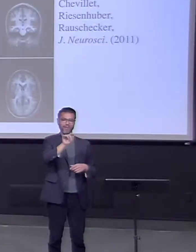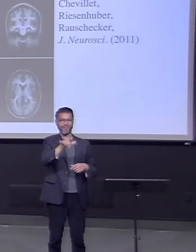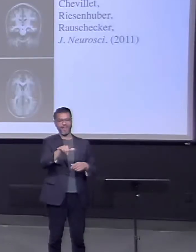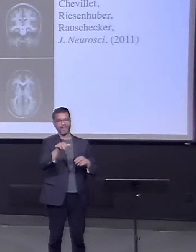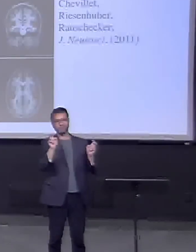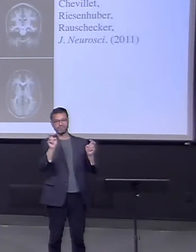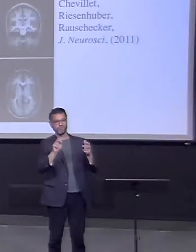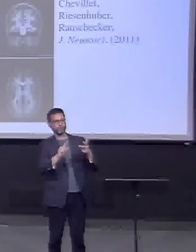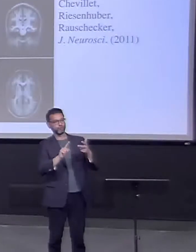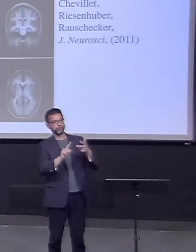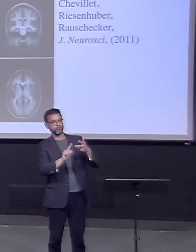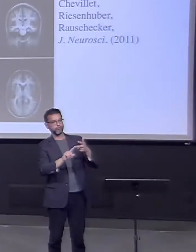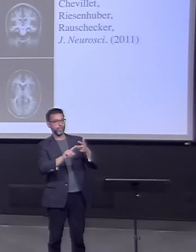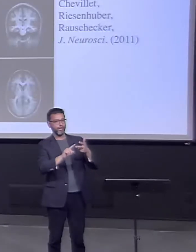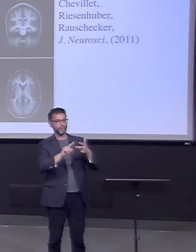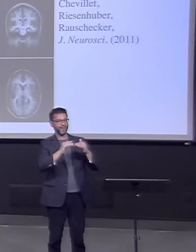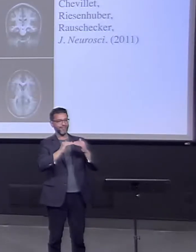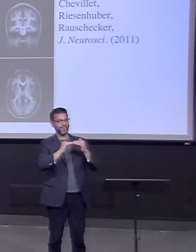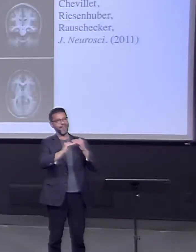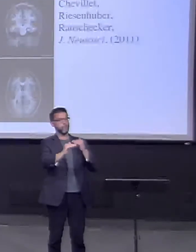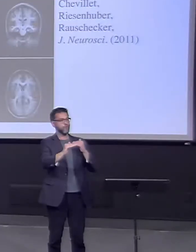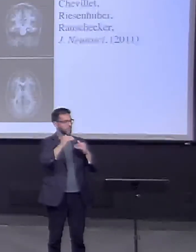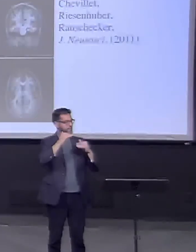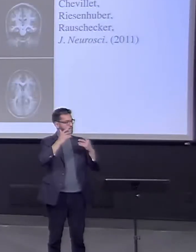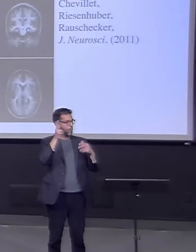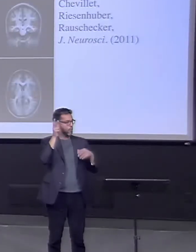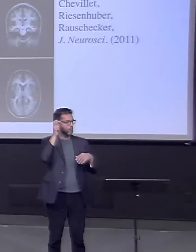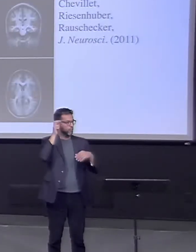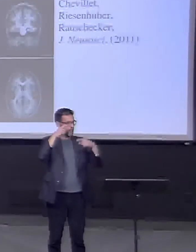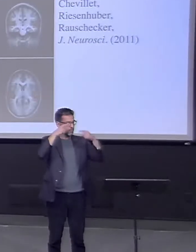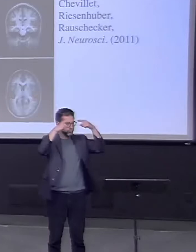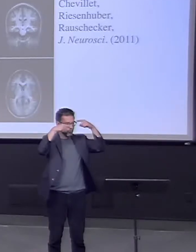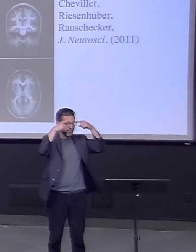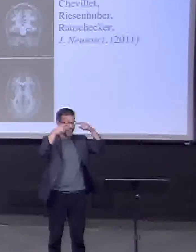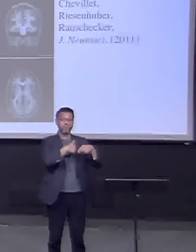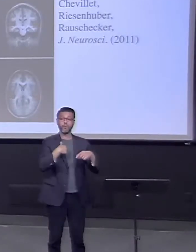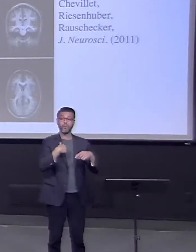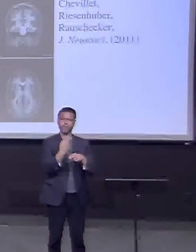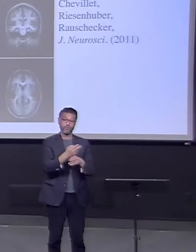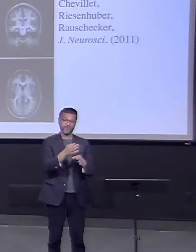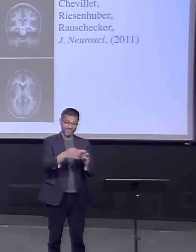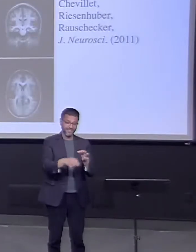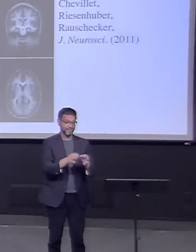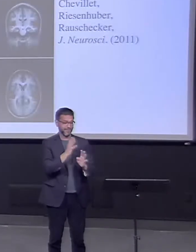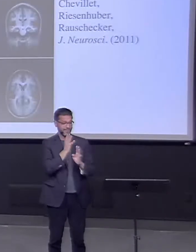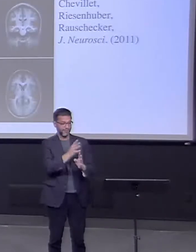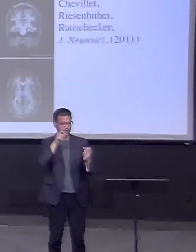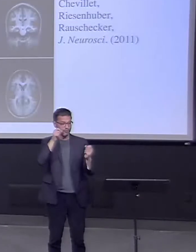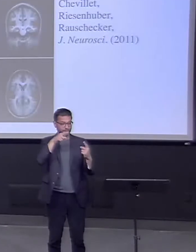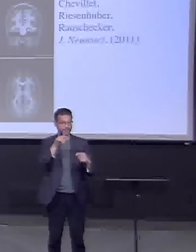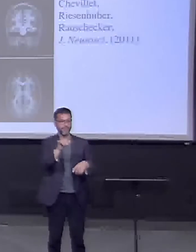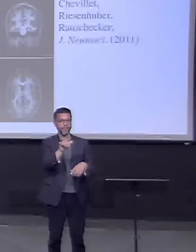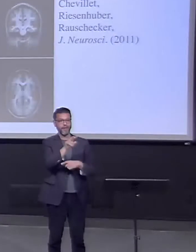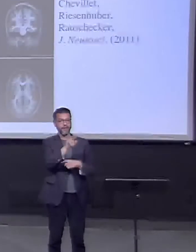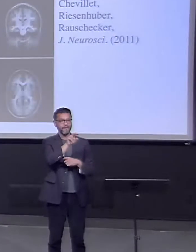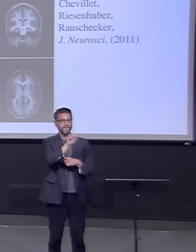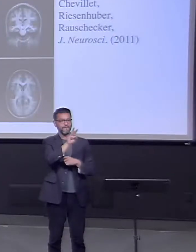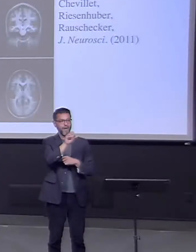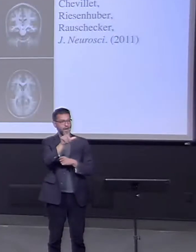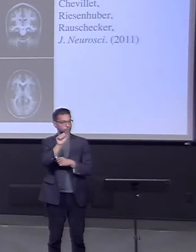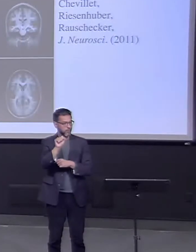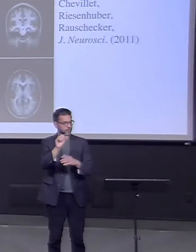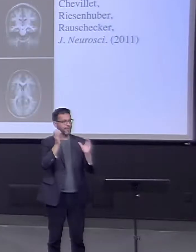of auditory processing. And when we used simple speech stimuli like vowels in